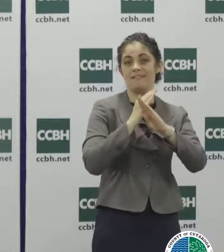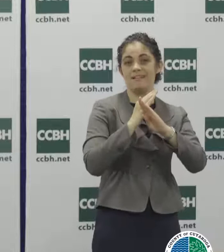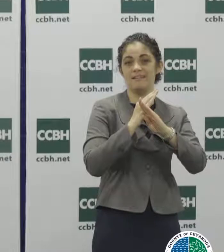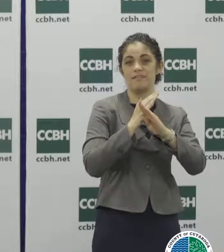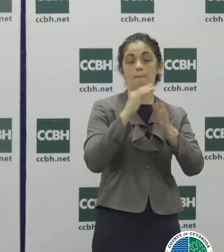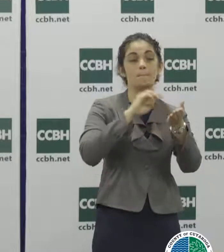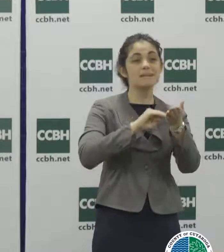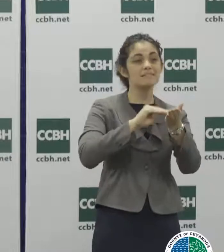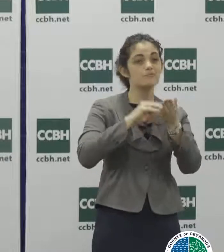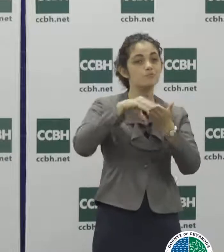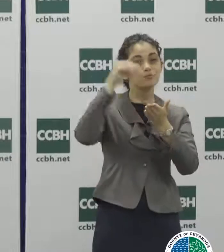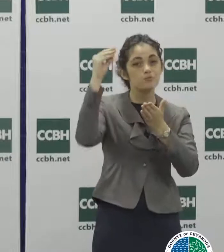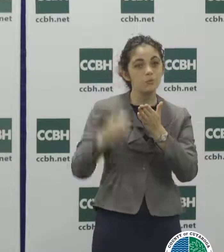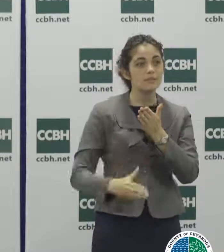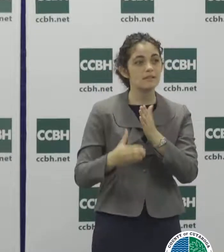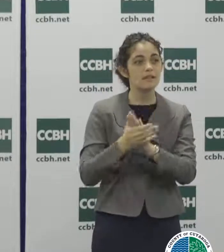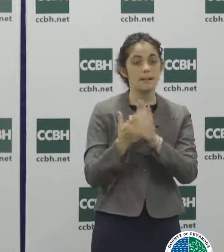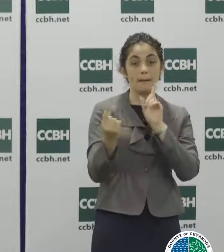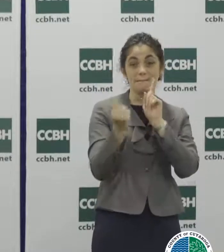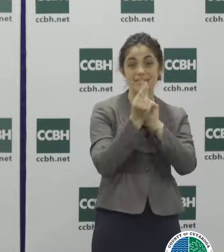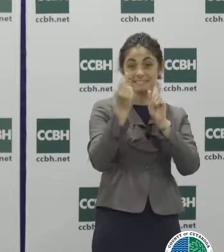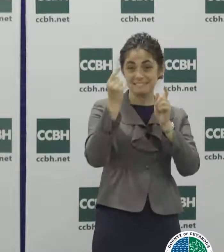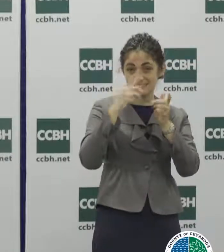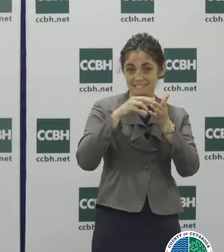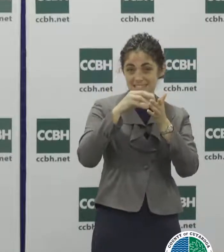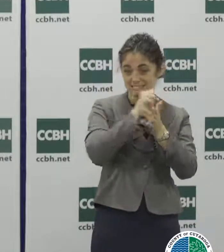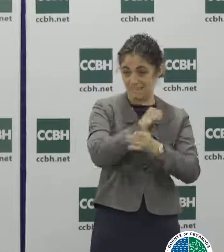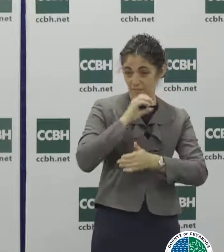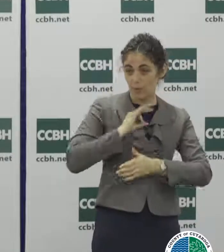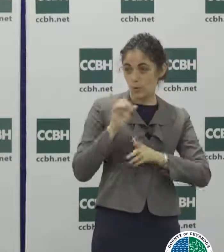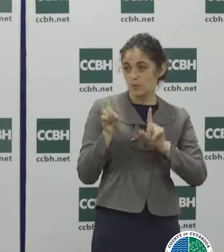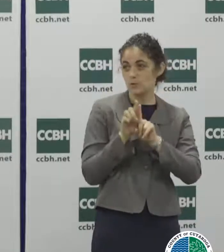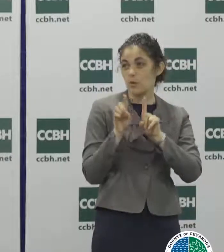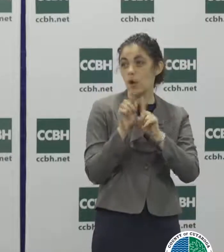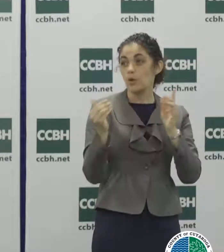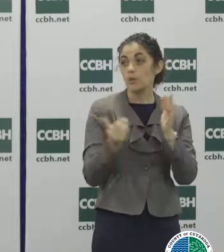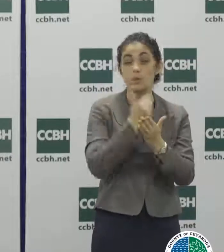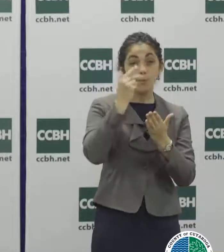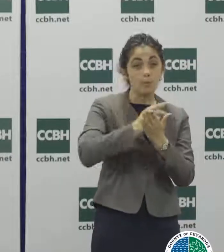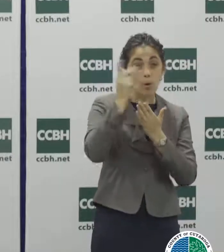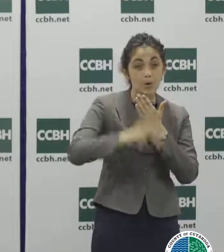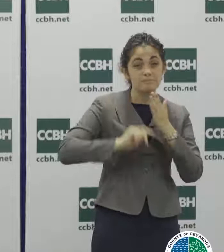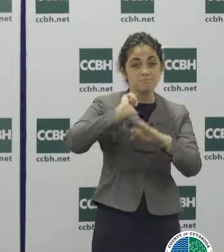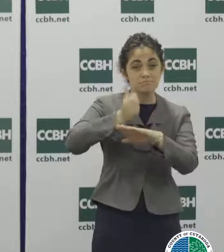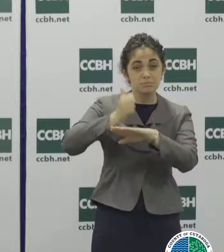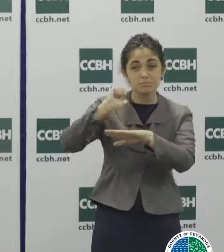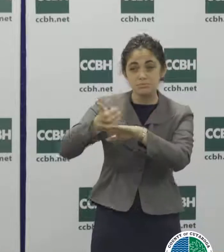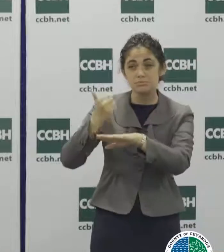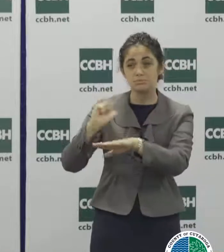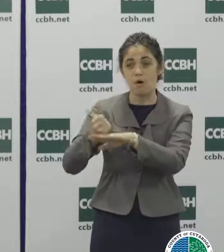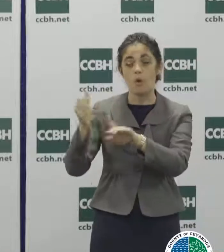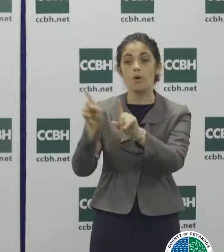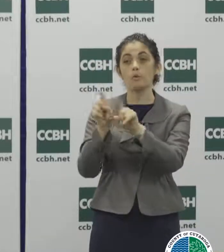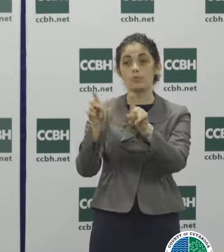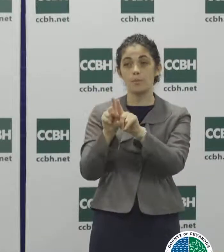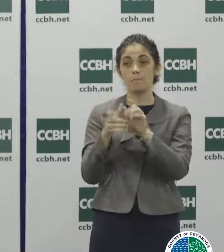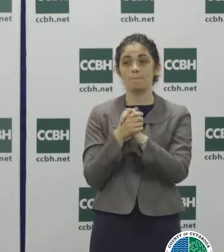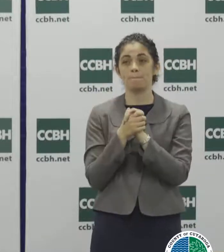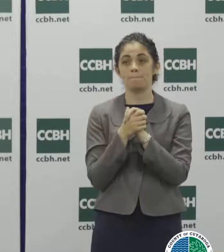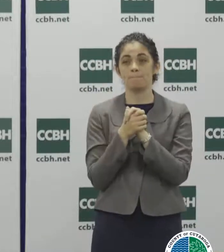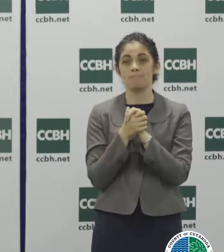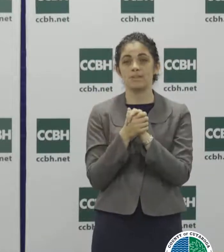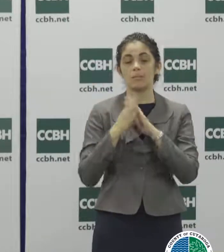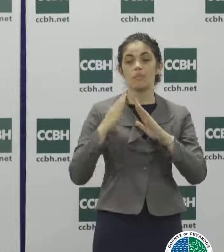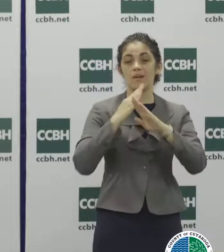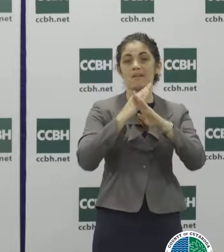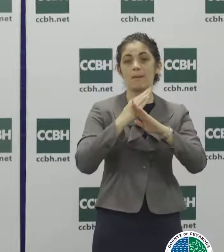residents. She got to meet our staff and embraced a whole range of programs in that process. And the